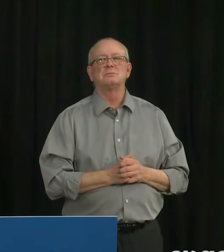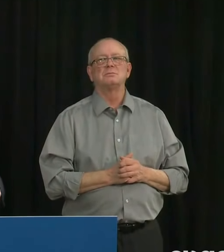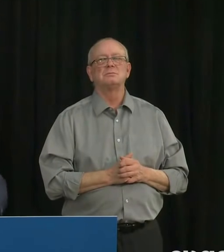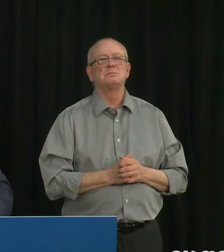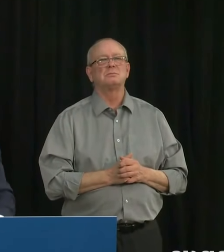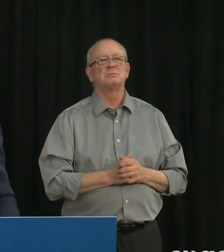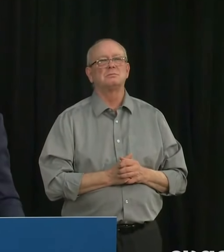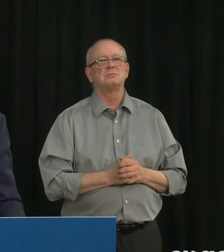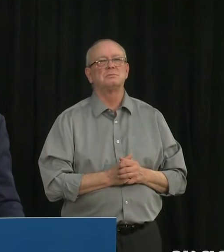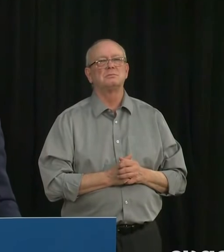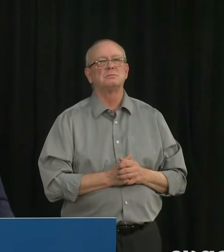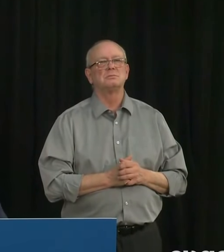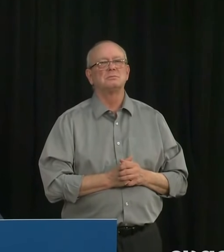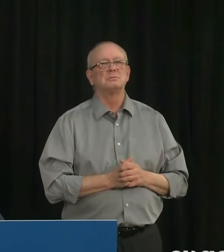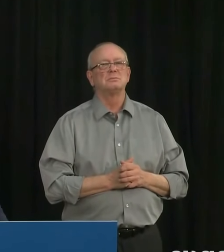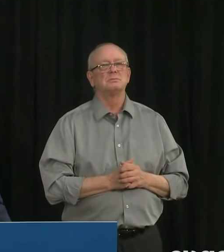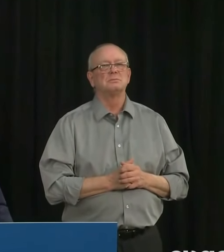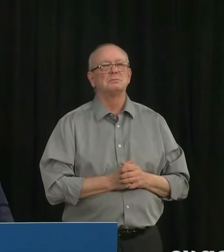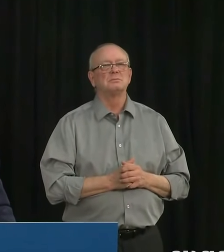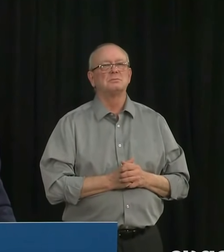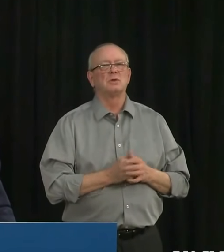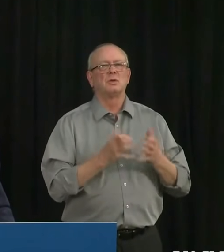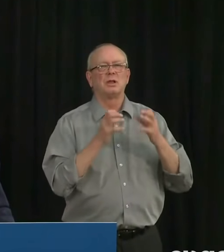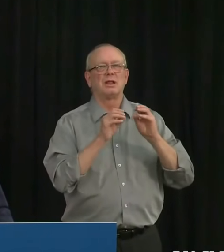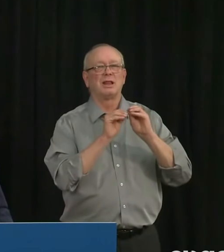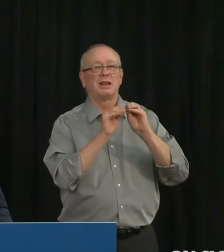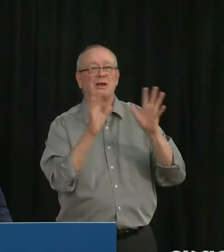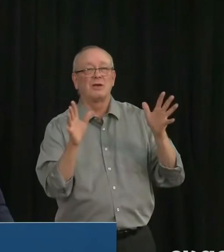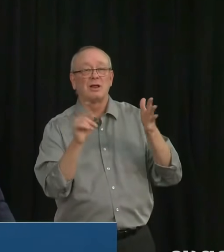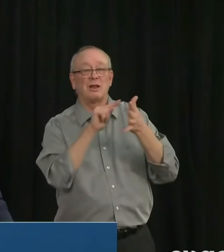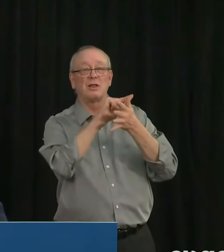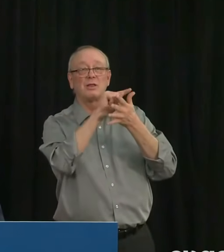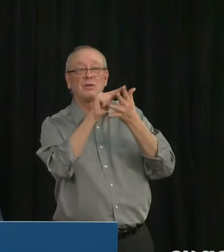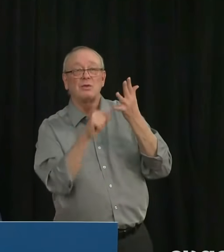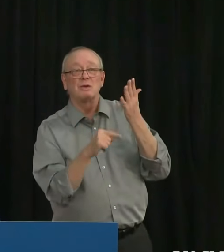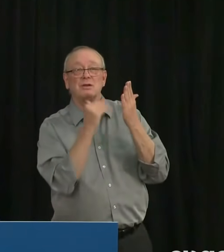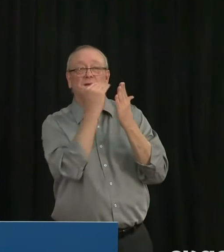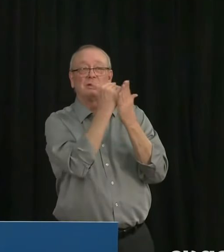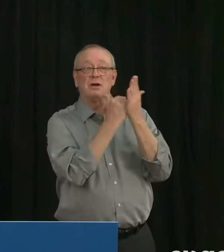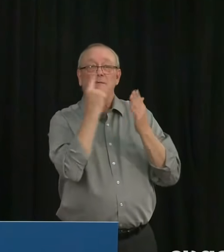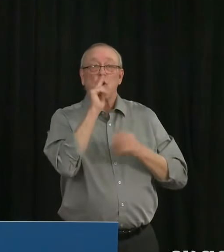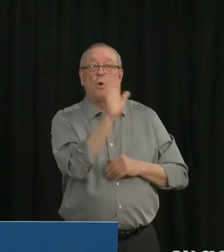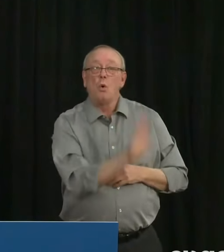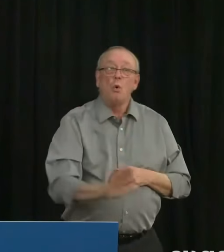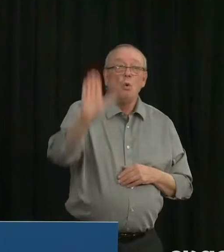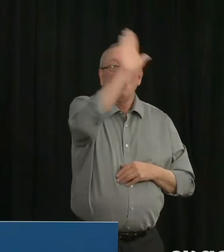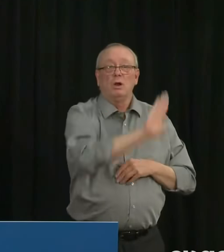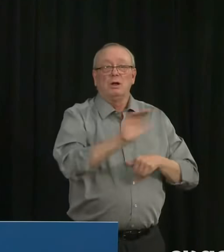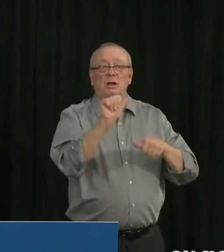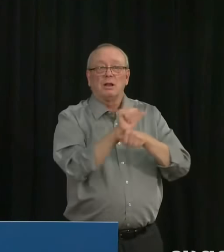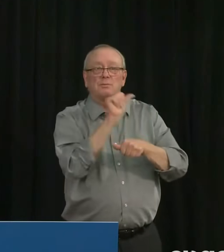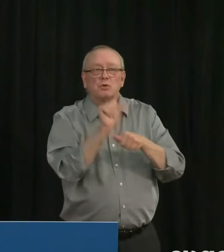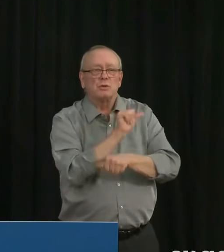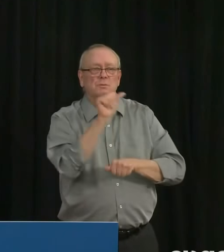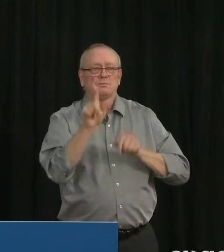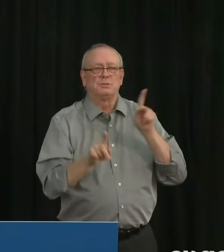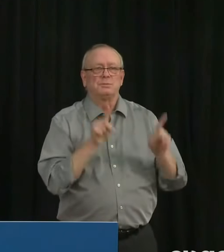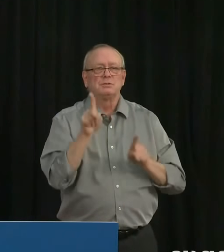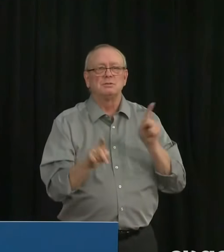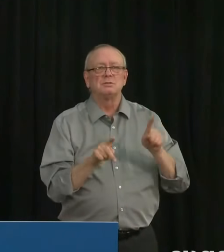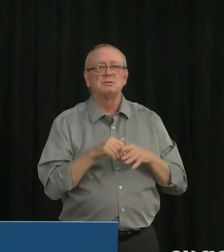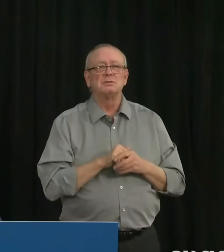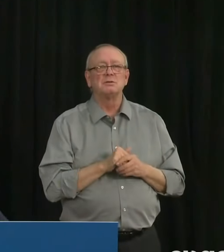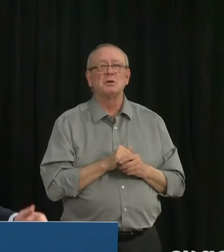Thanks, Don. And just to be clear, I mean, these are measures that are being imposed on Albertans. So when it comes to restaurants and the requirement for